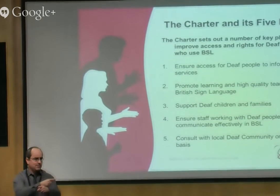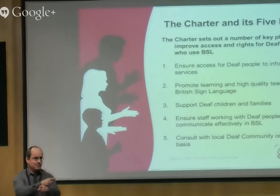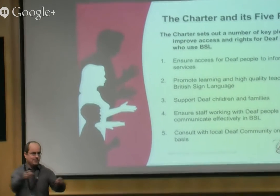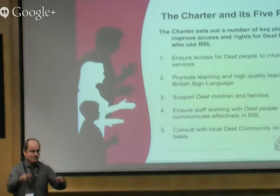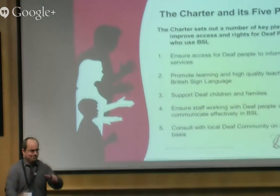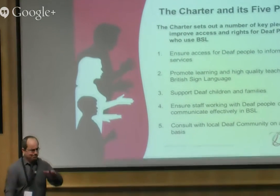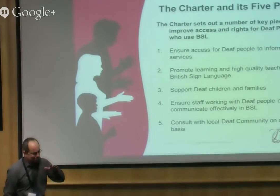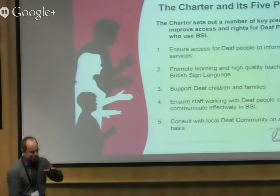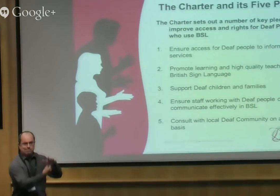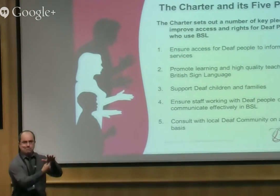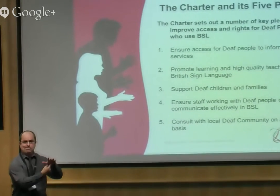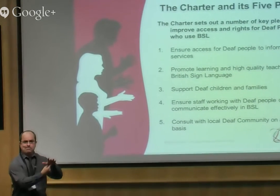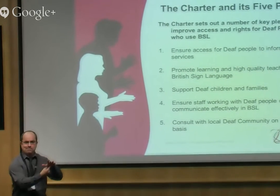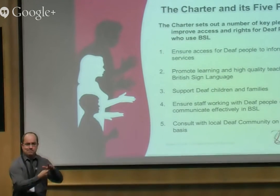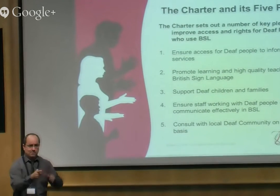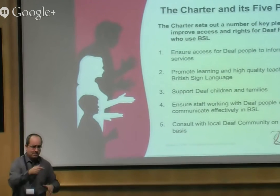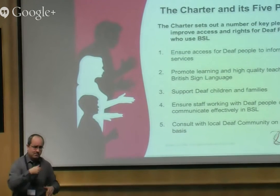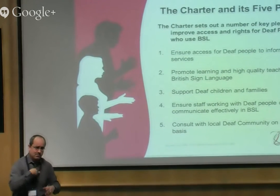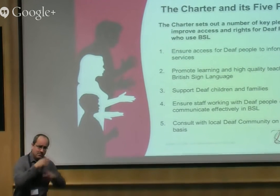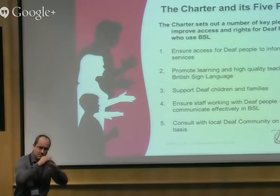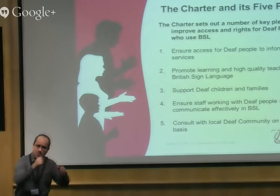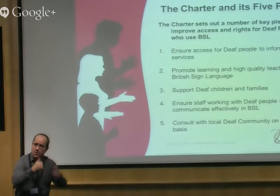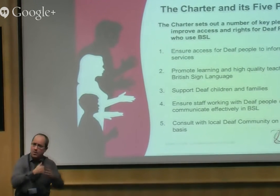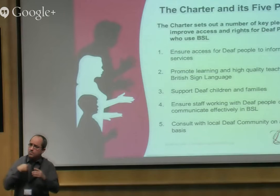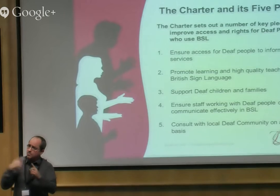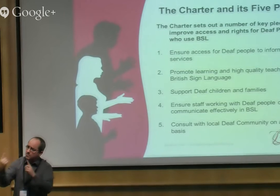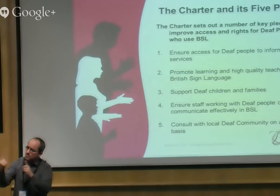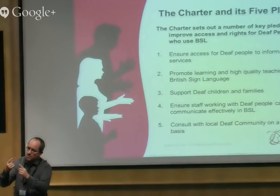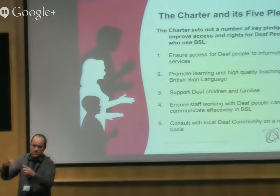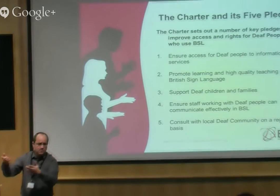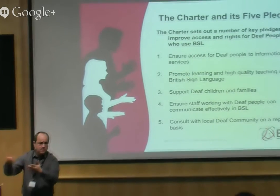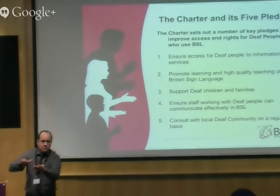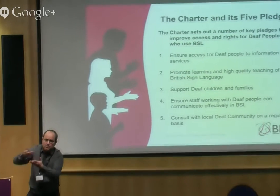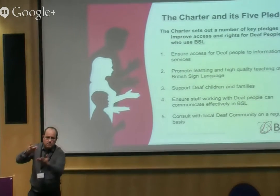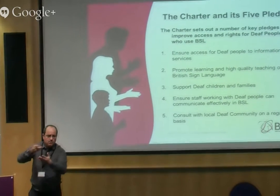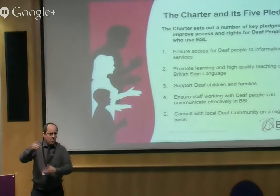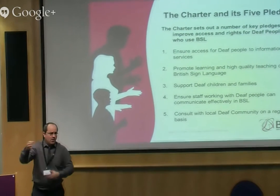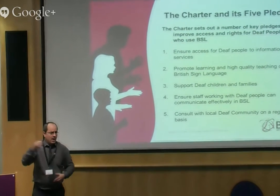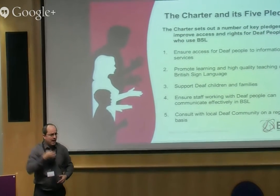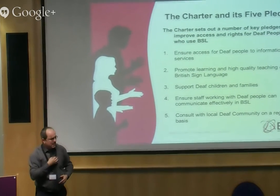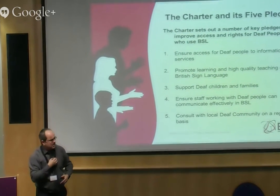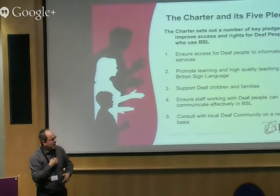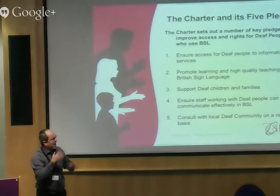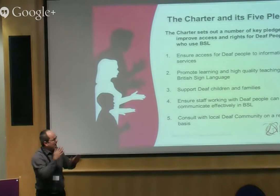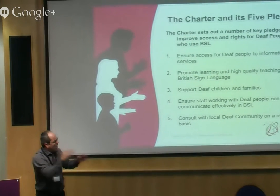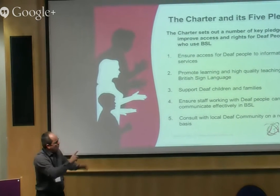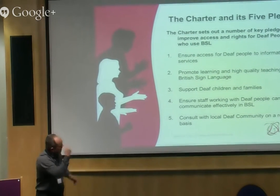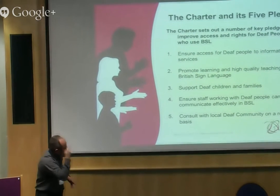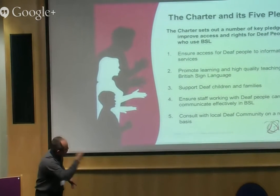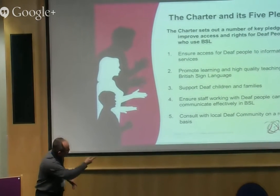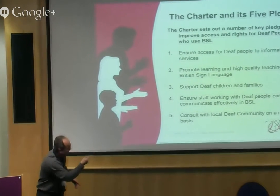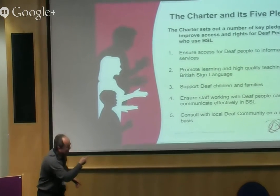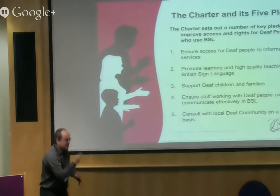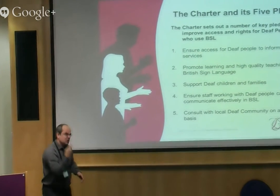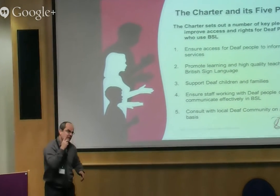need to consult with you, the deaf community. That's absolutely paramount. Whoever we go to talk to as an